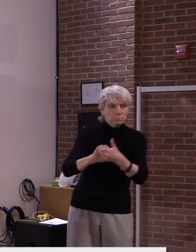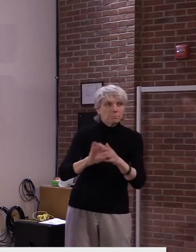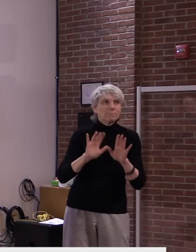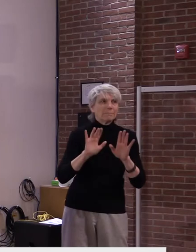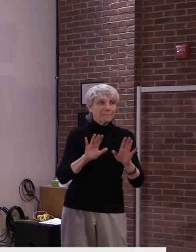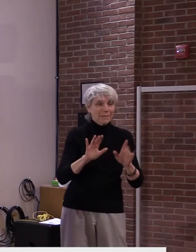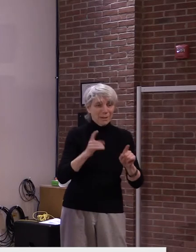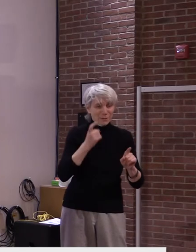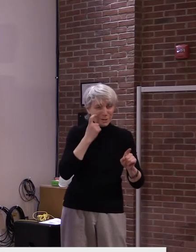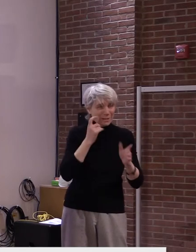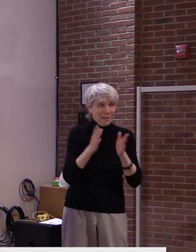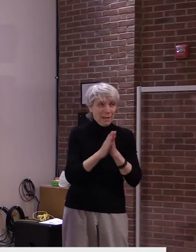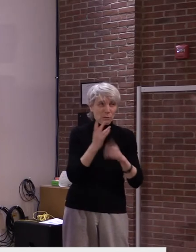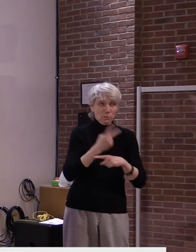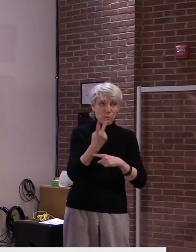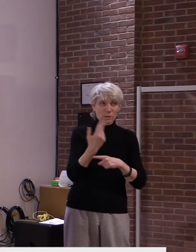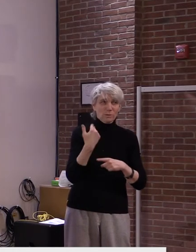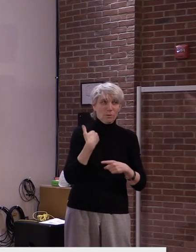couple days.